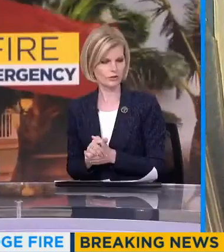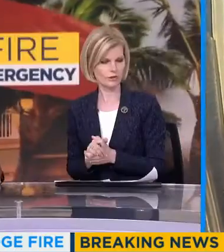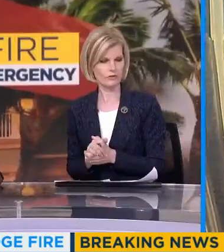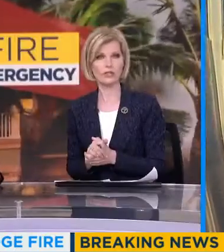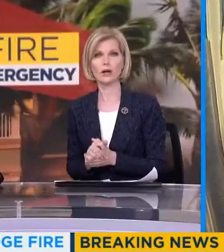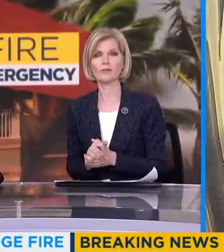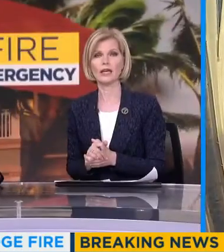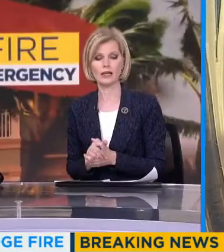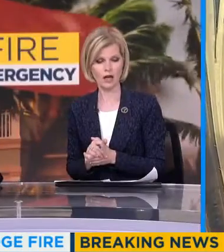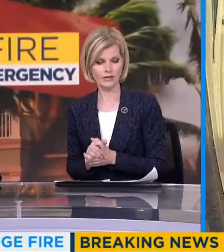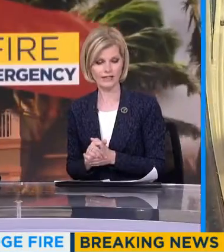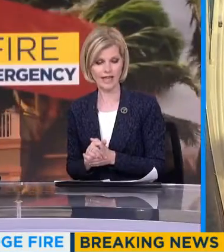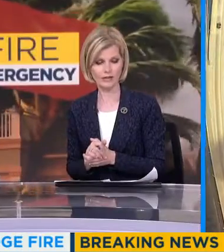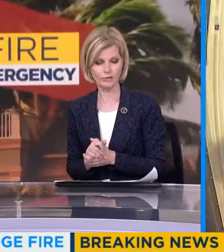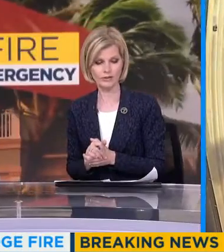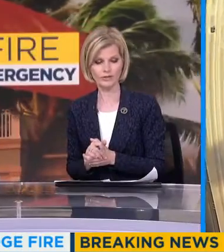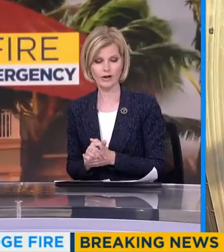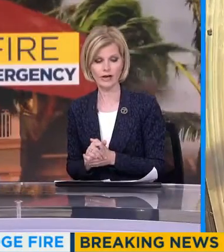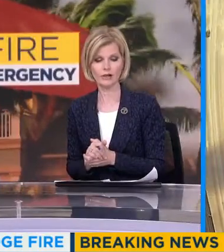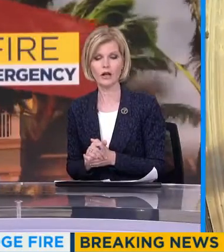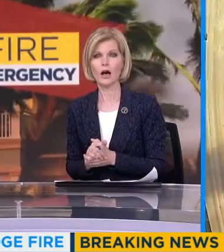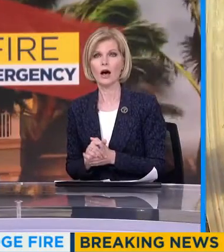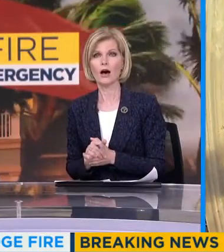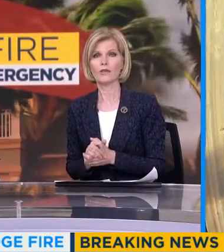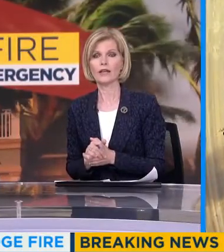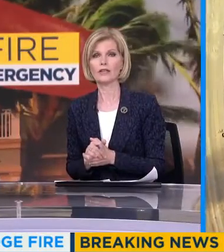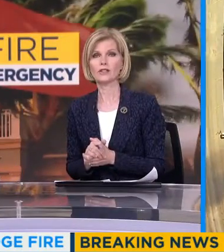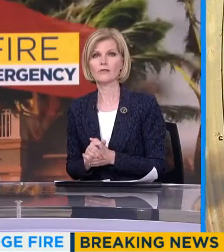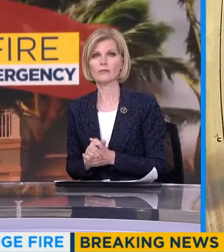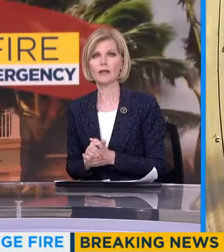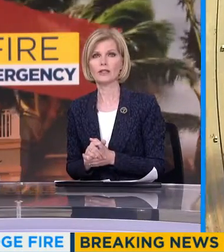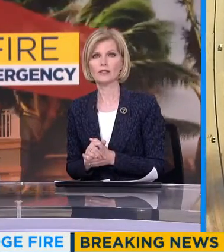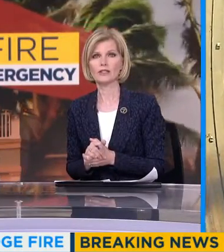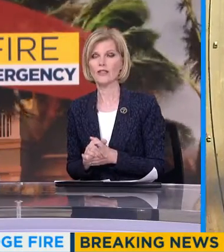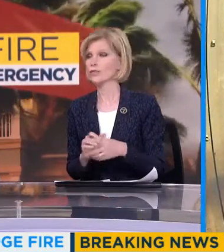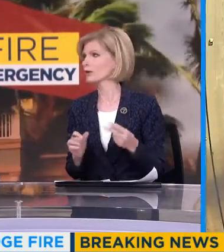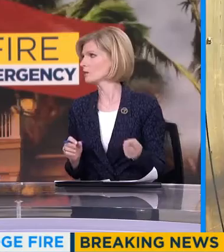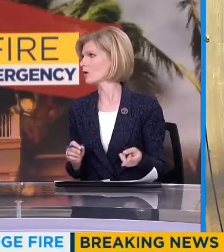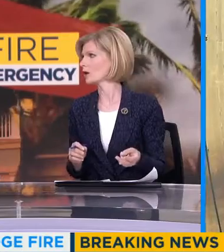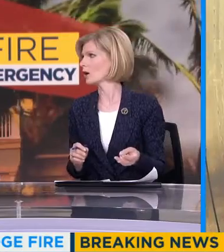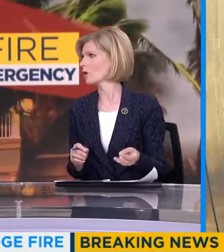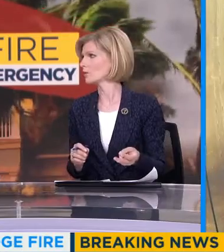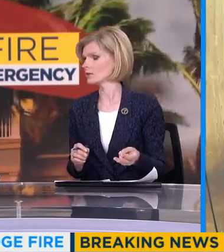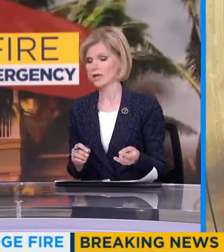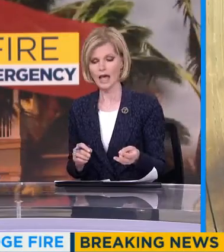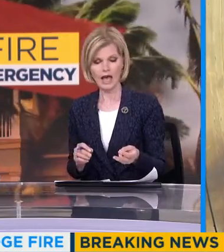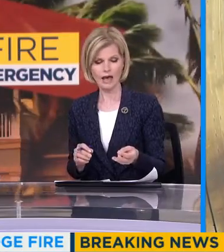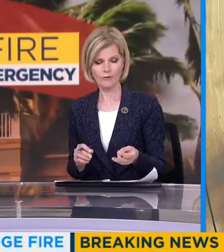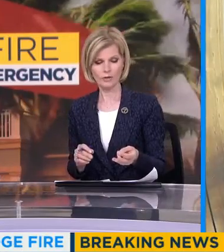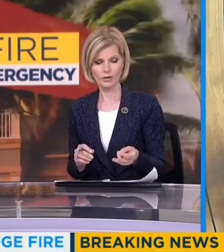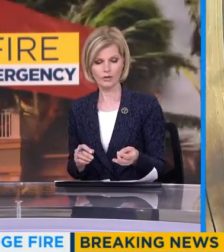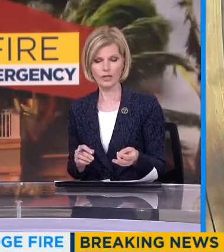leaders to give us an update on the Saddleridge Fire. The latest information is that 31 homes have burned.